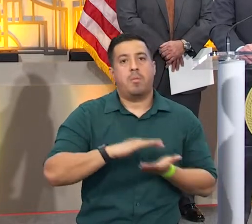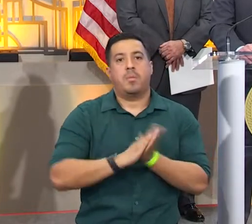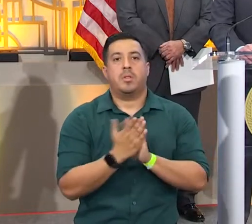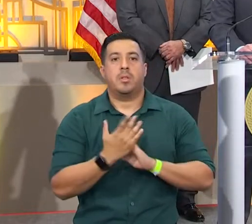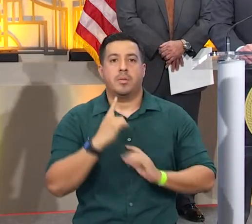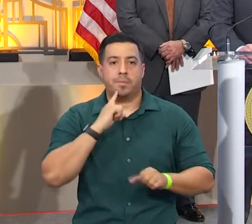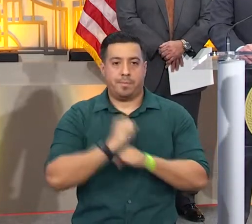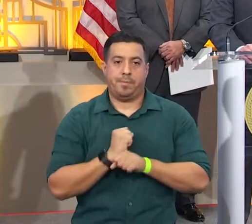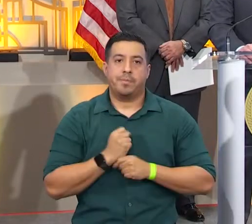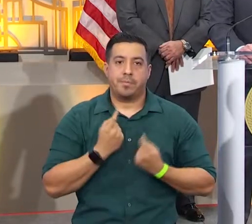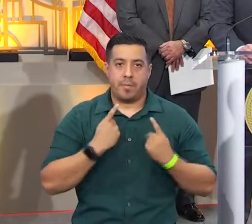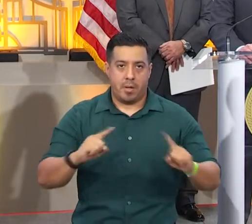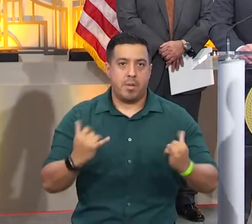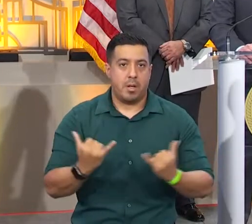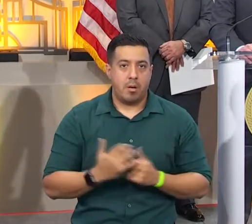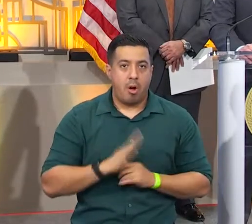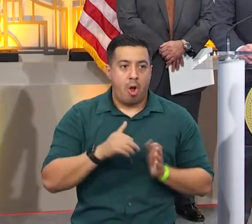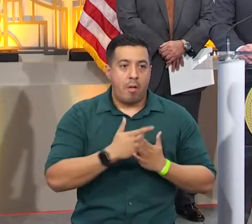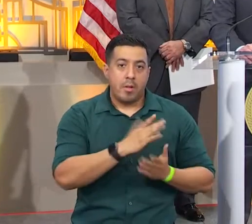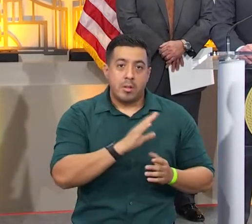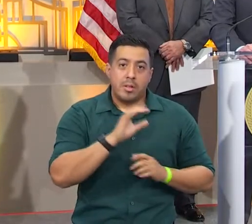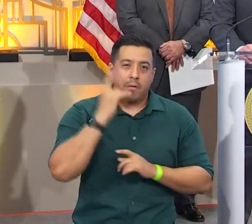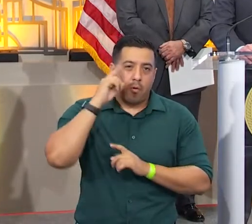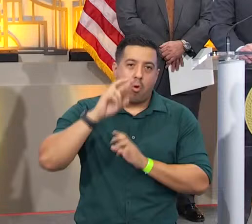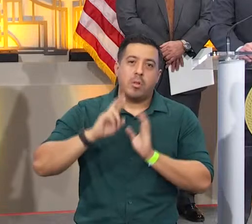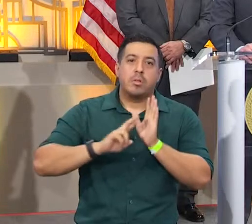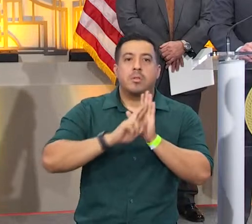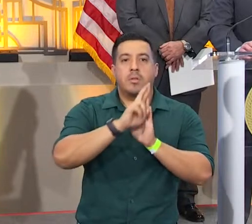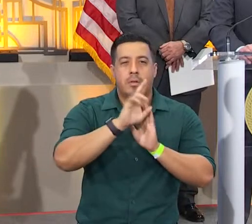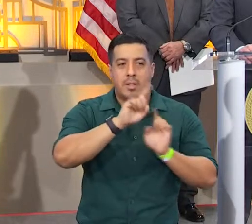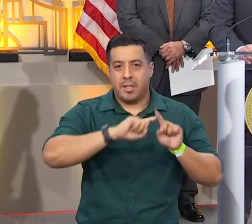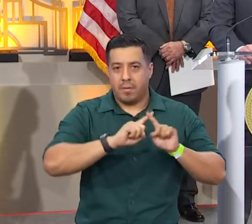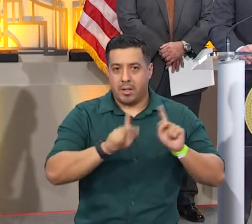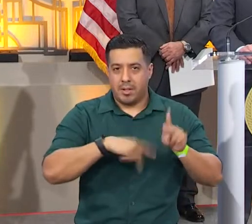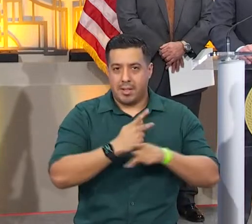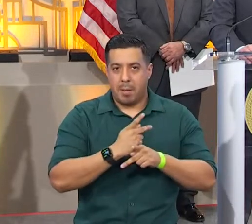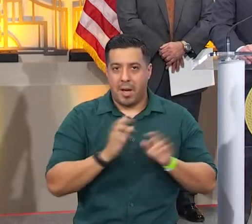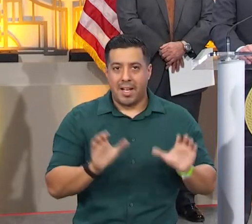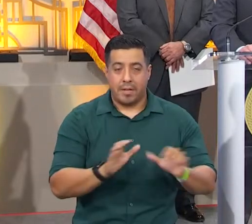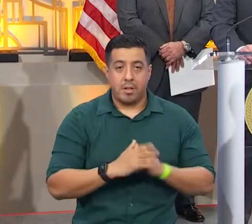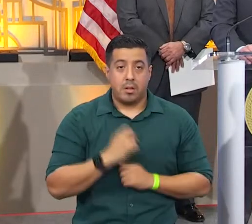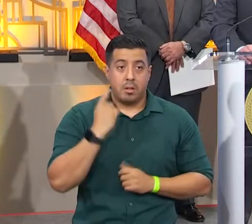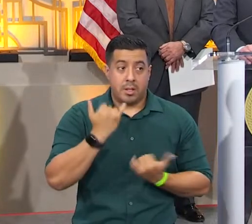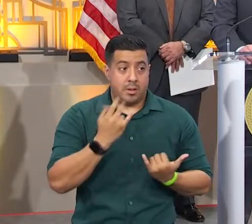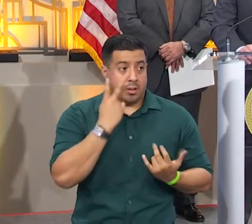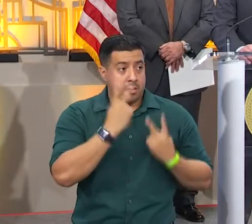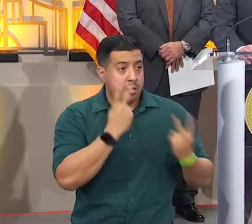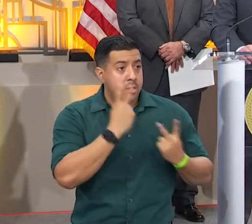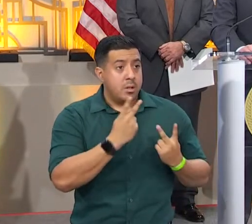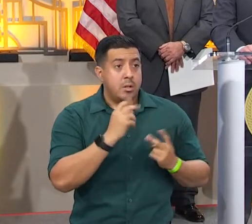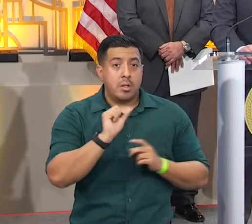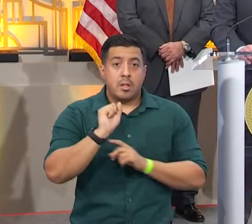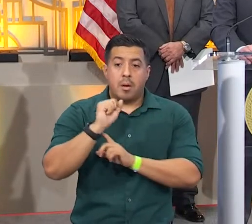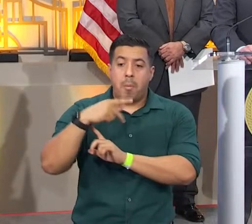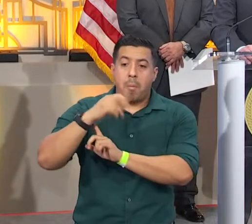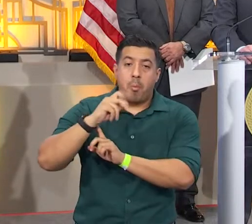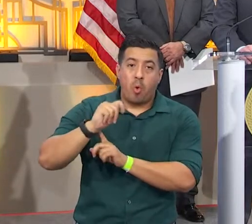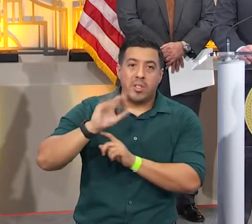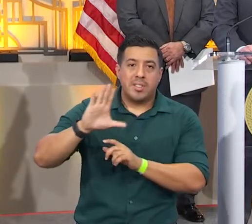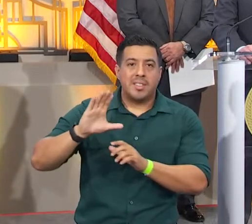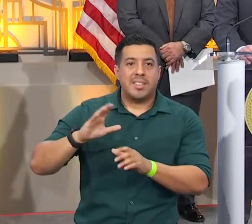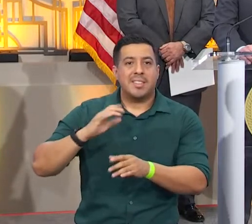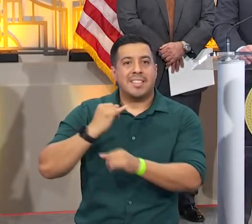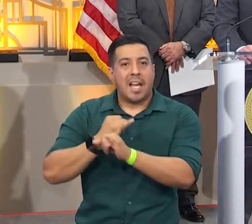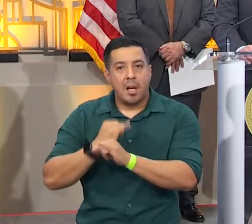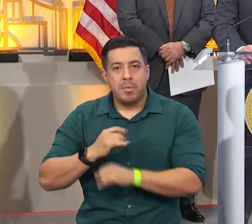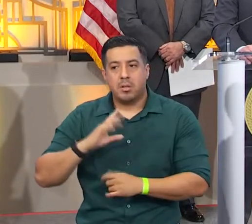now, with an ever-increasing momentum of aerospace activity. The synergy is already apparent. The Spaceport campus, between strong